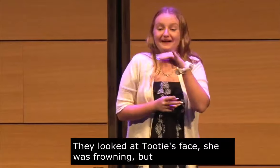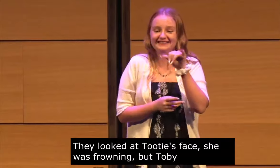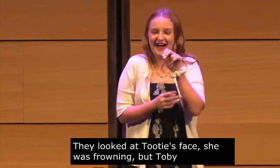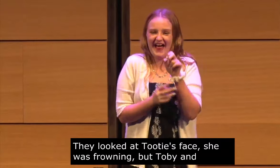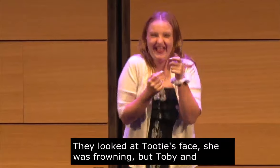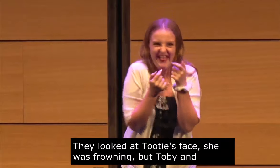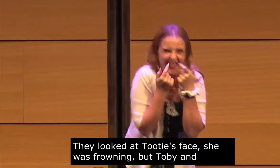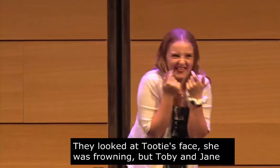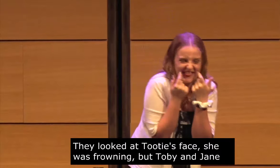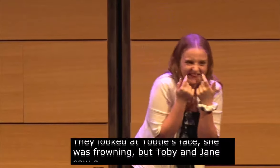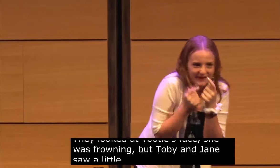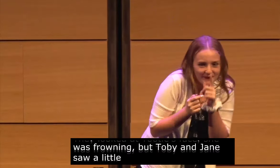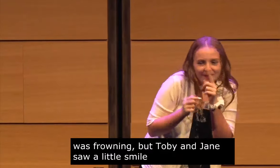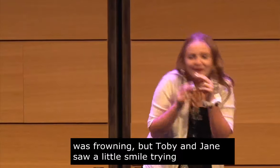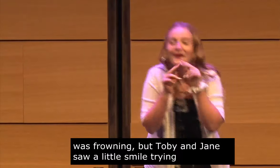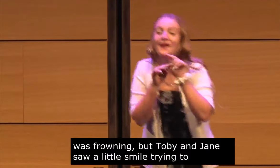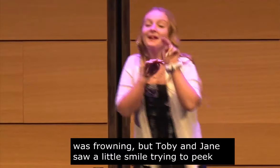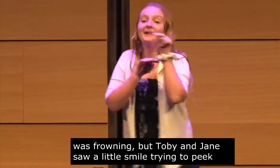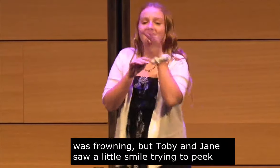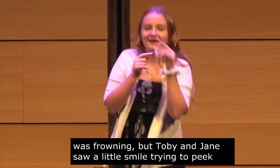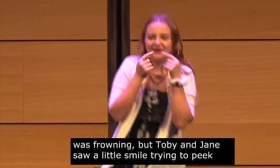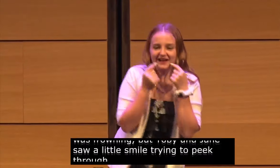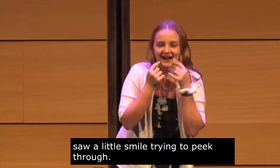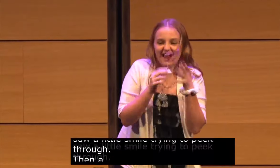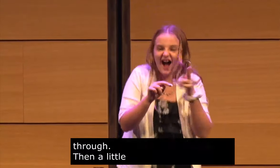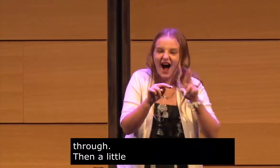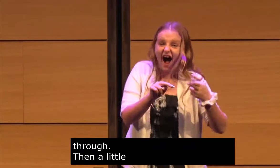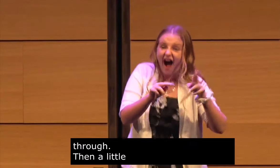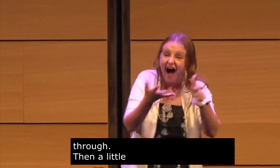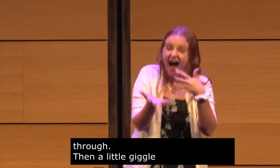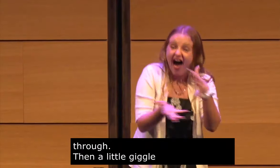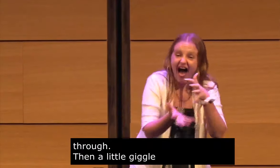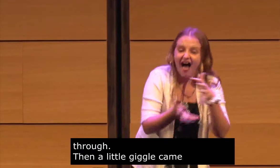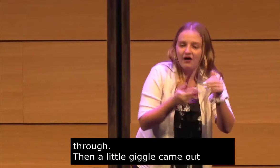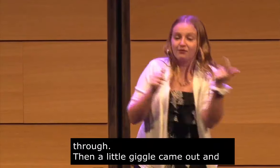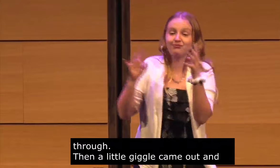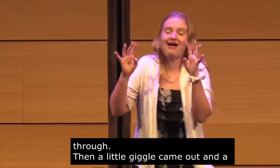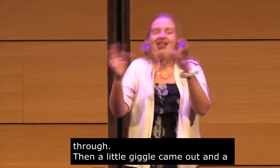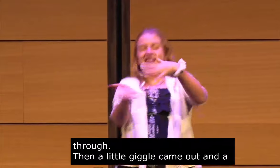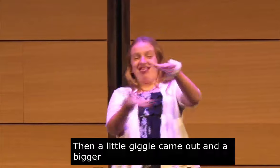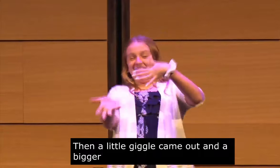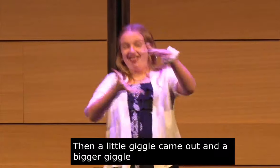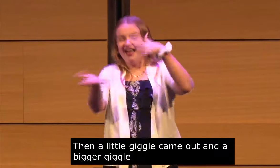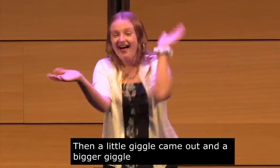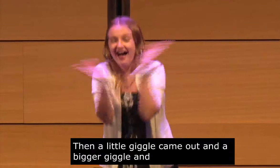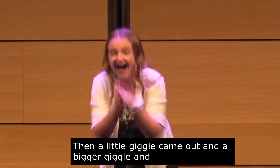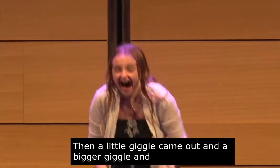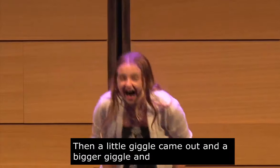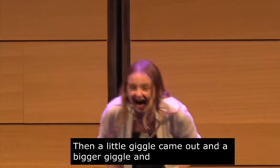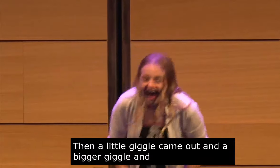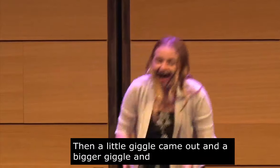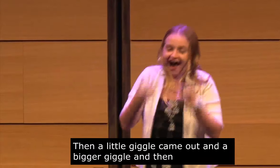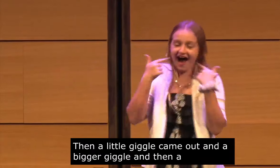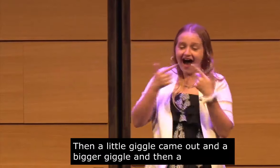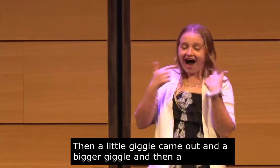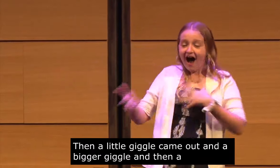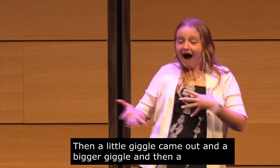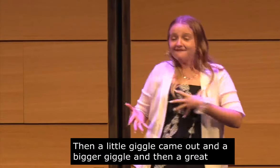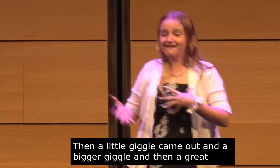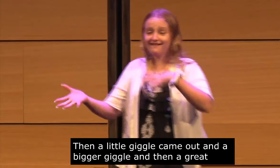Toby and Jane saw a little smile try to peek through. Then a little giggle came out, and a bigger giggle, and then a great ha ha ha.